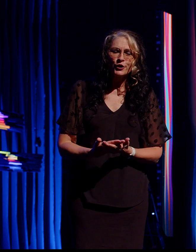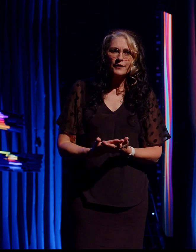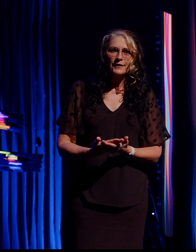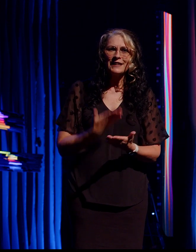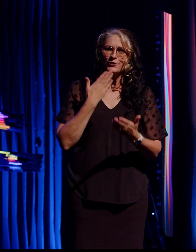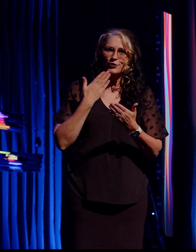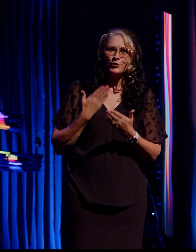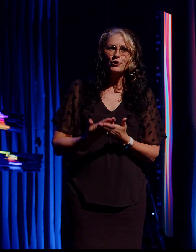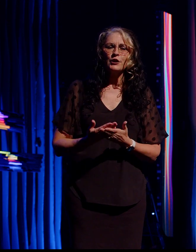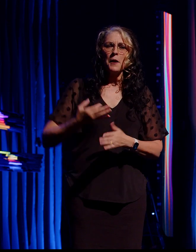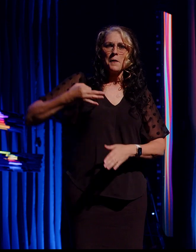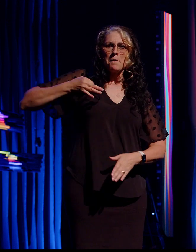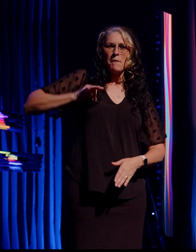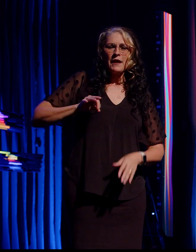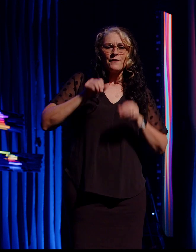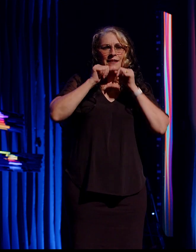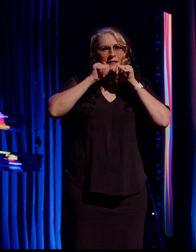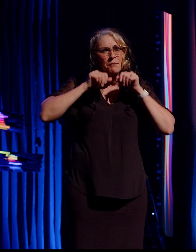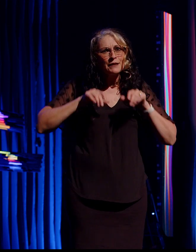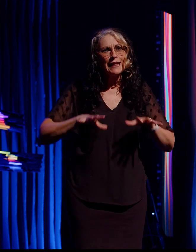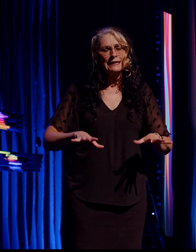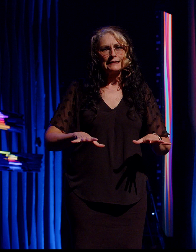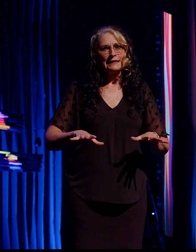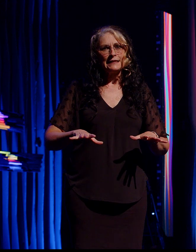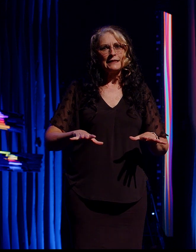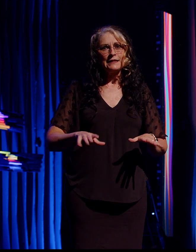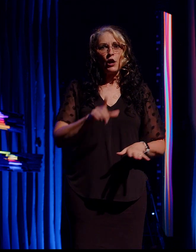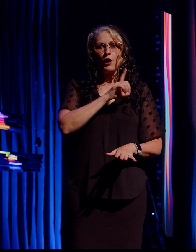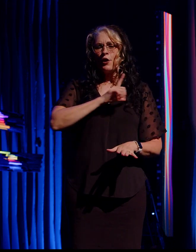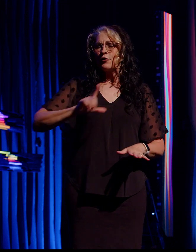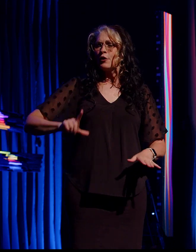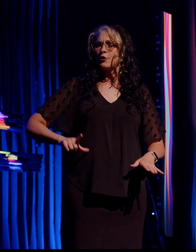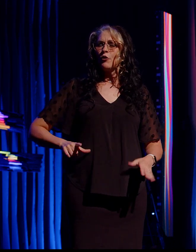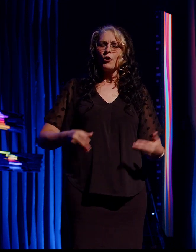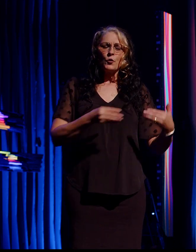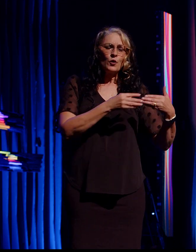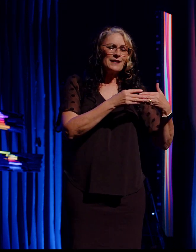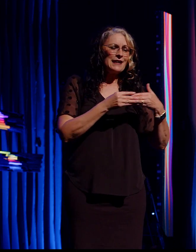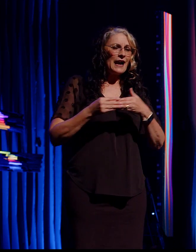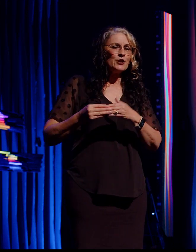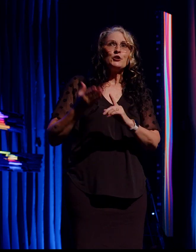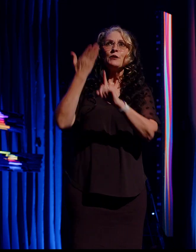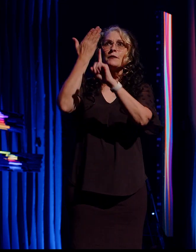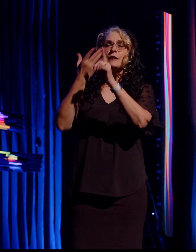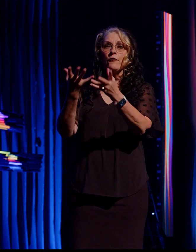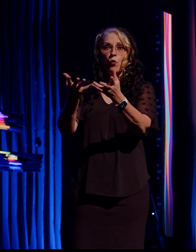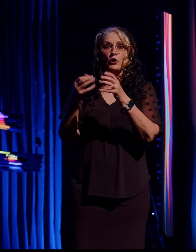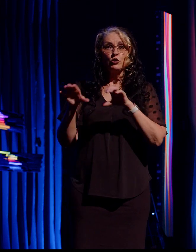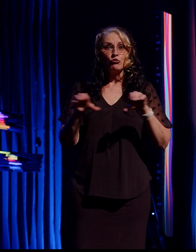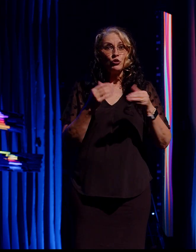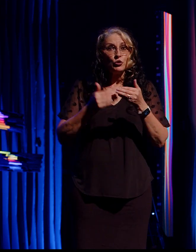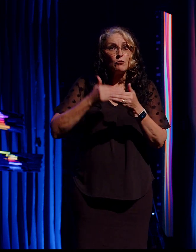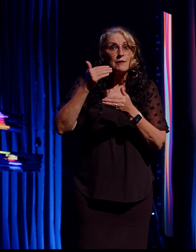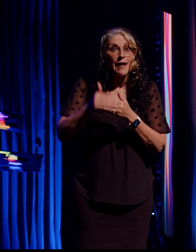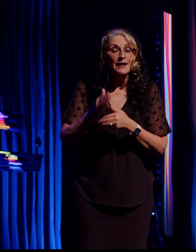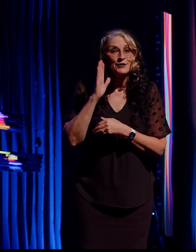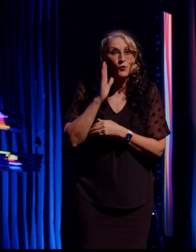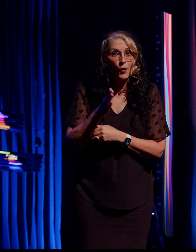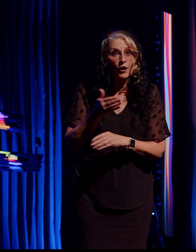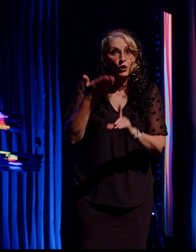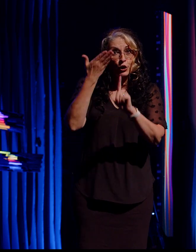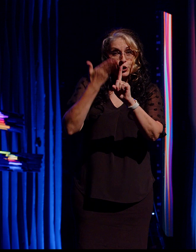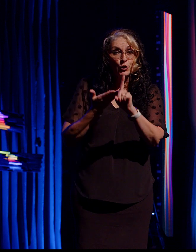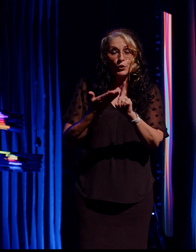with benefits and blessings, where the Lord will guide you to what he wants you to do next.